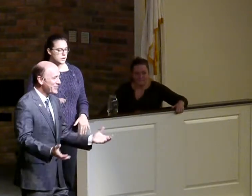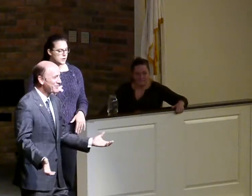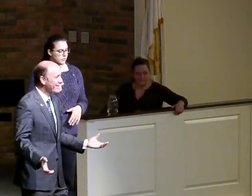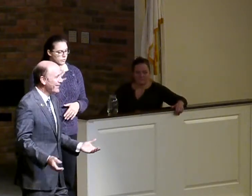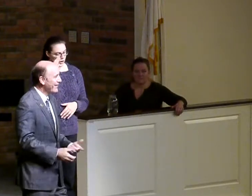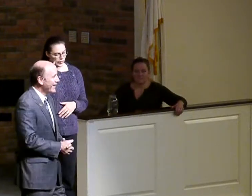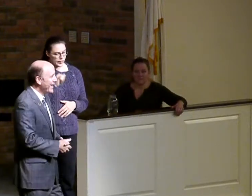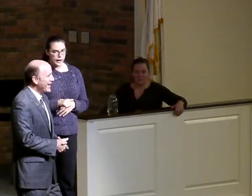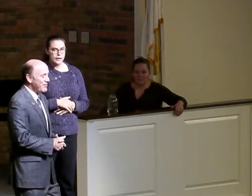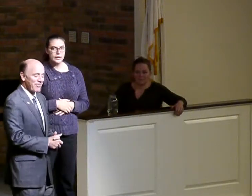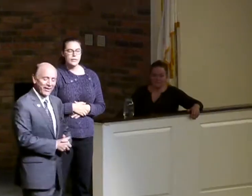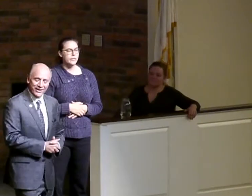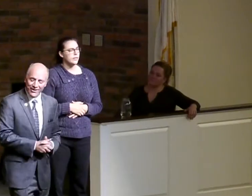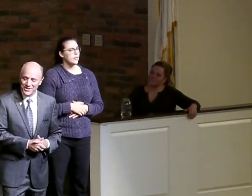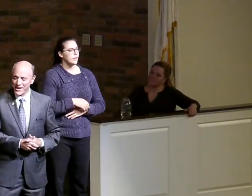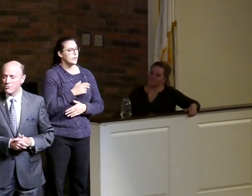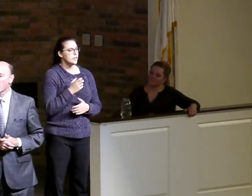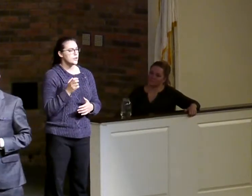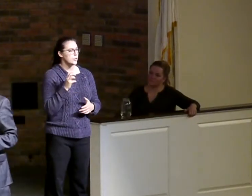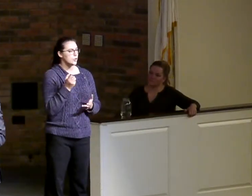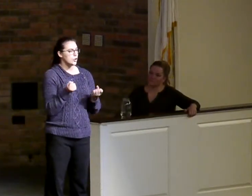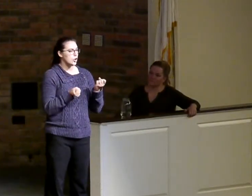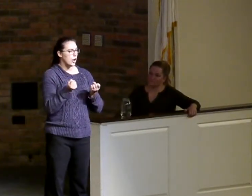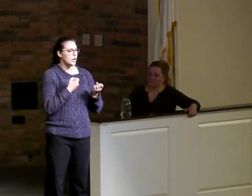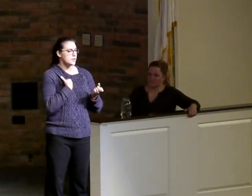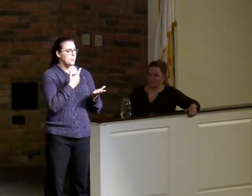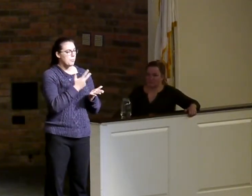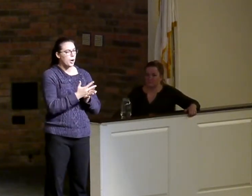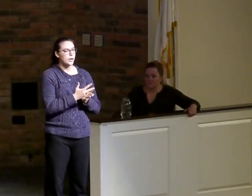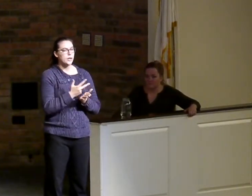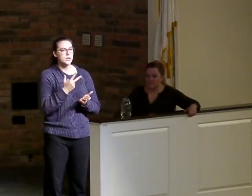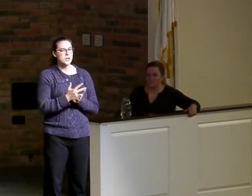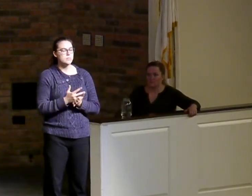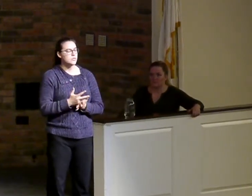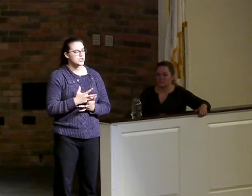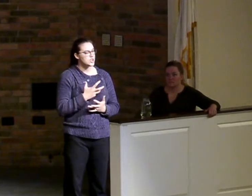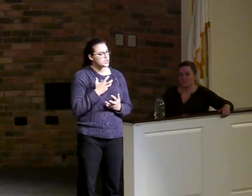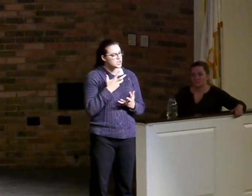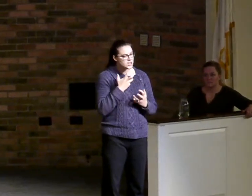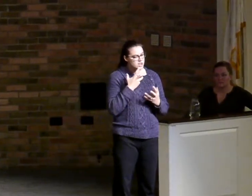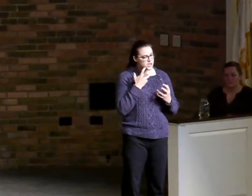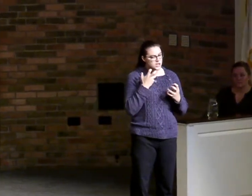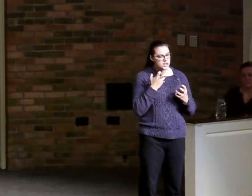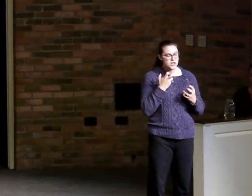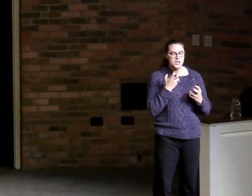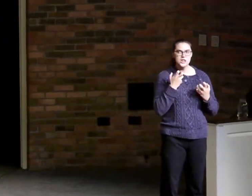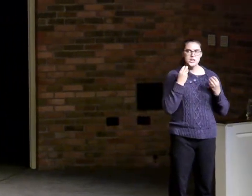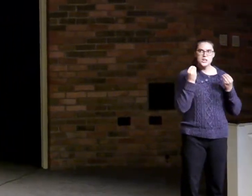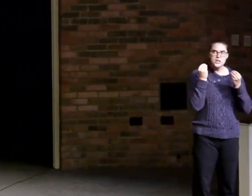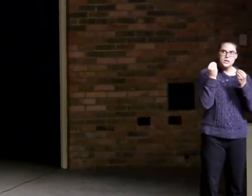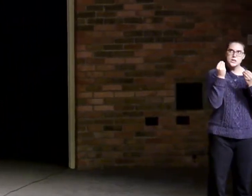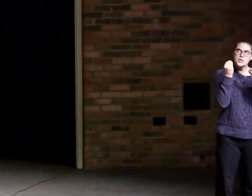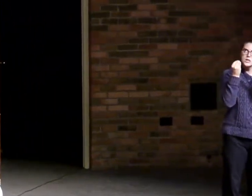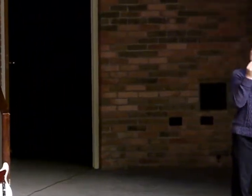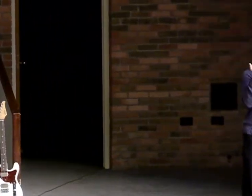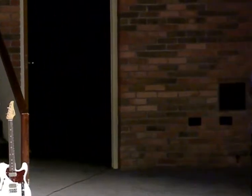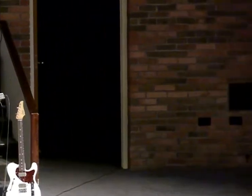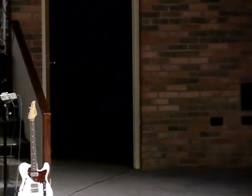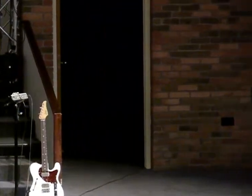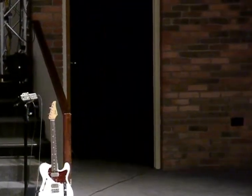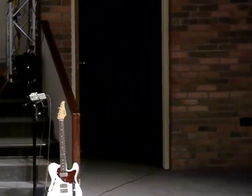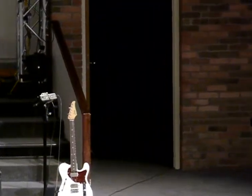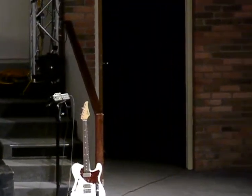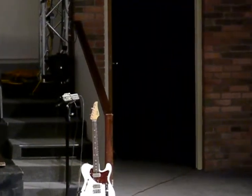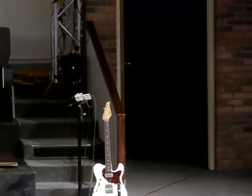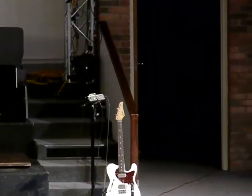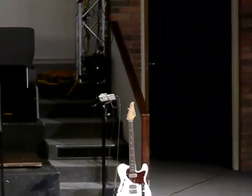You're with me there. And I'm parking cars, and I'm grousing in the Lord. Come on, Lord, followed you